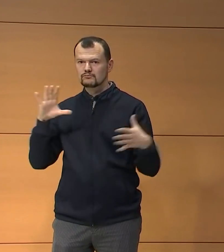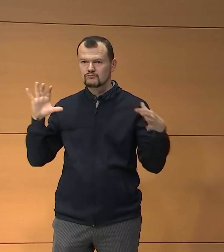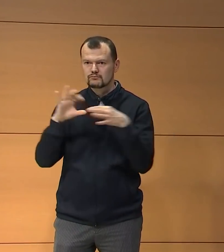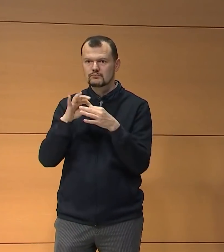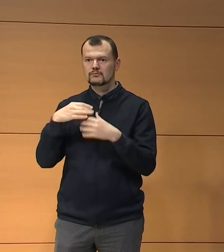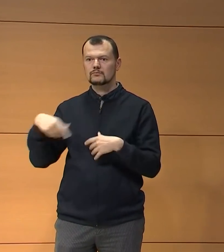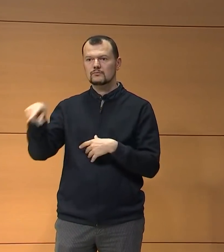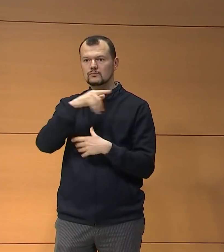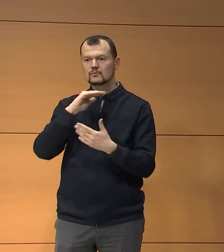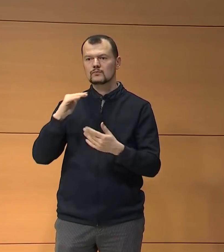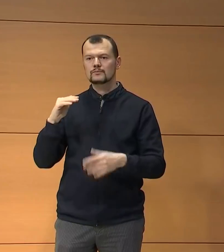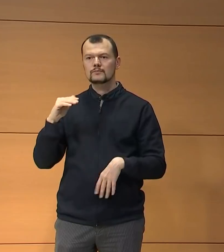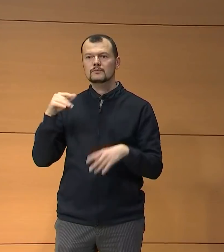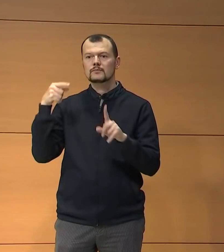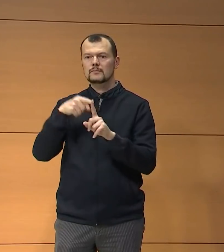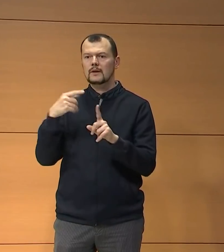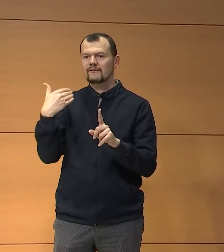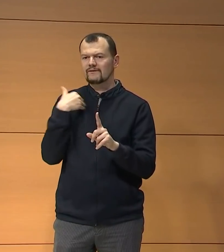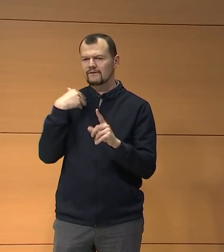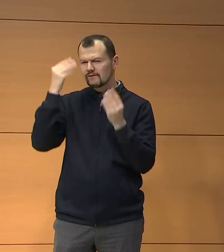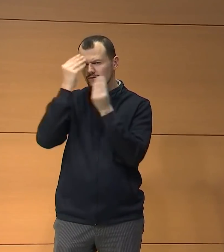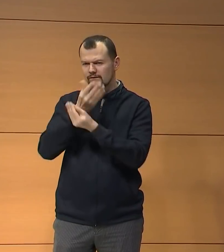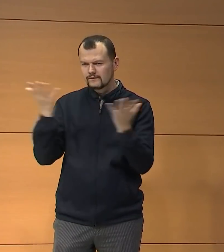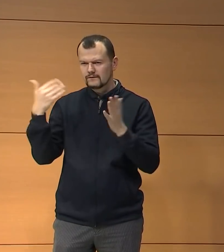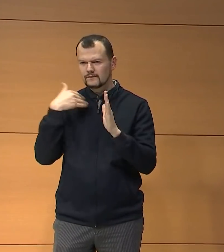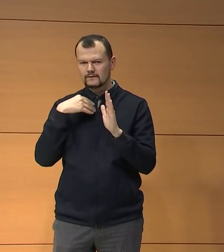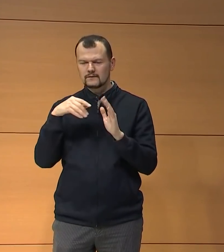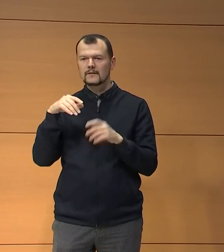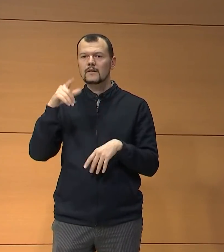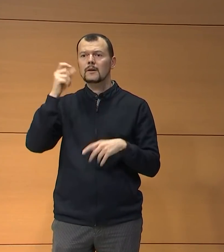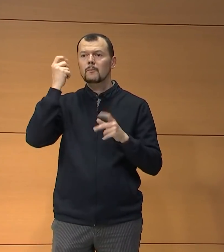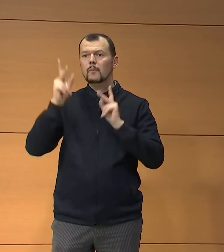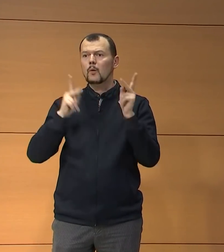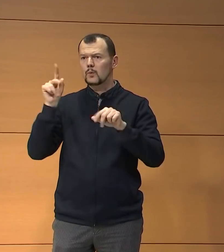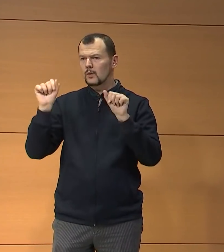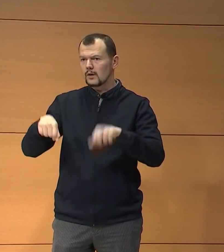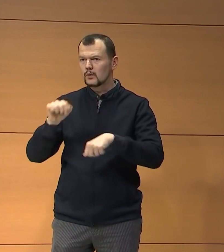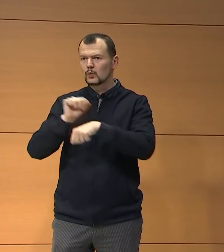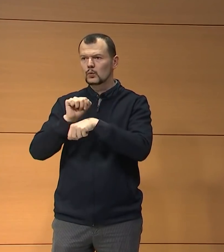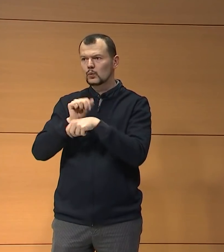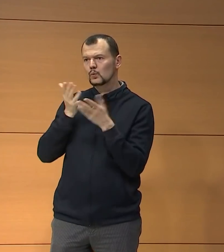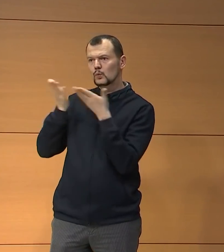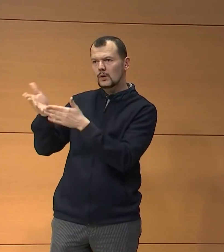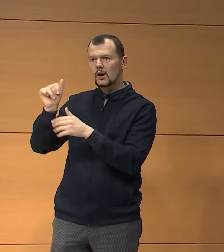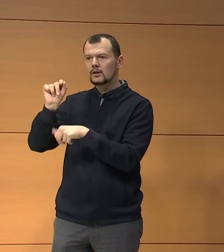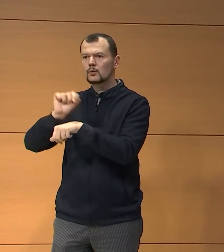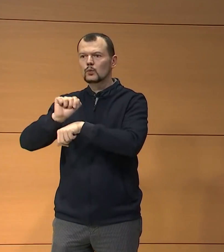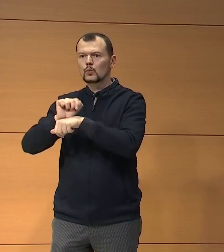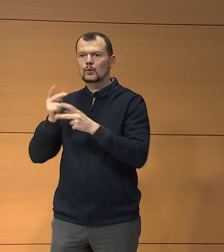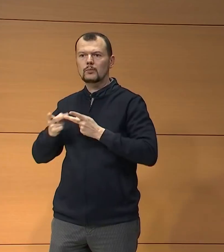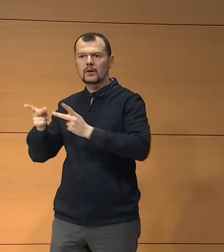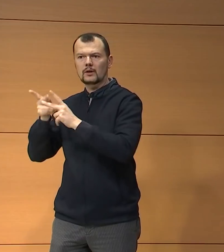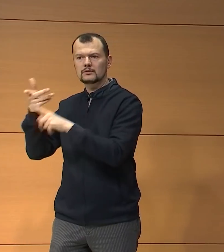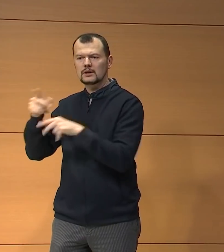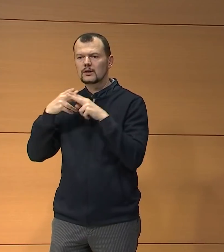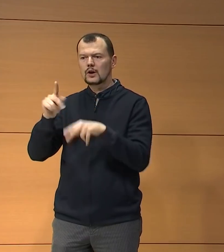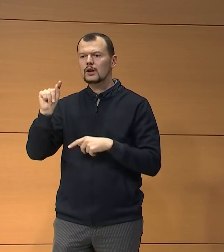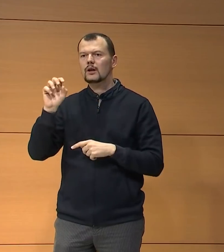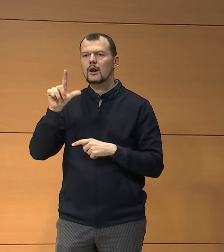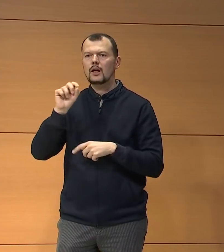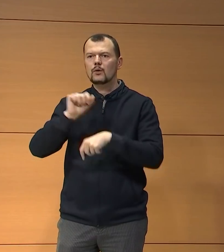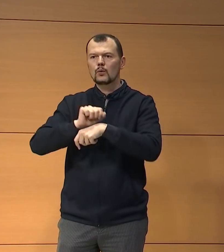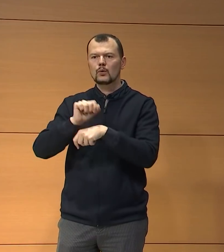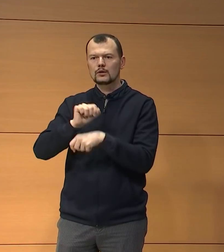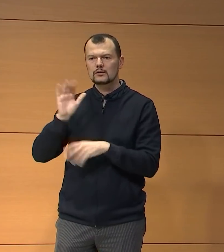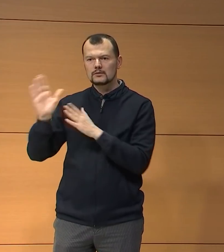teleworking and other remote work options as appropriate. Moreover, although the county buildings will remain open at this